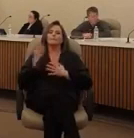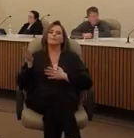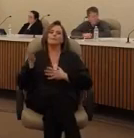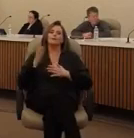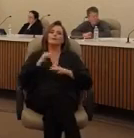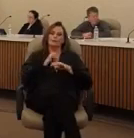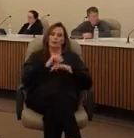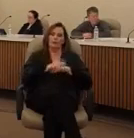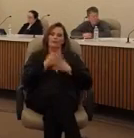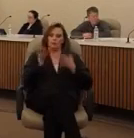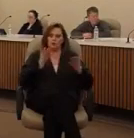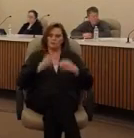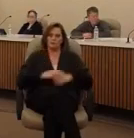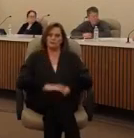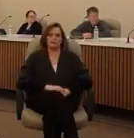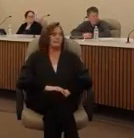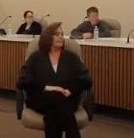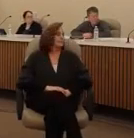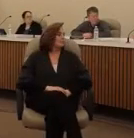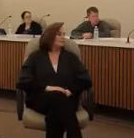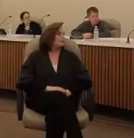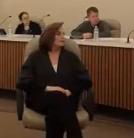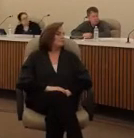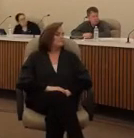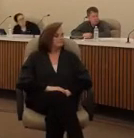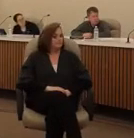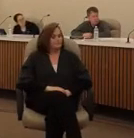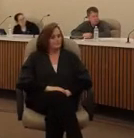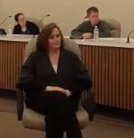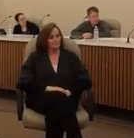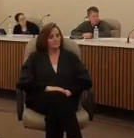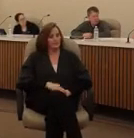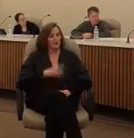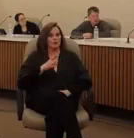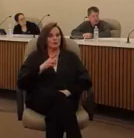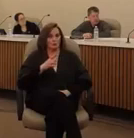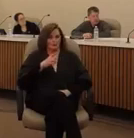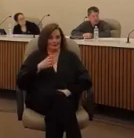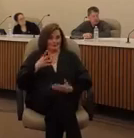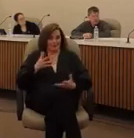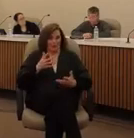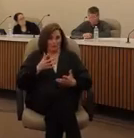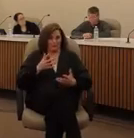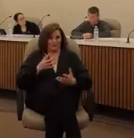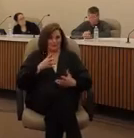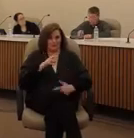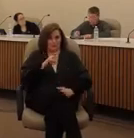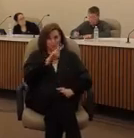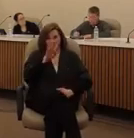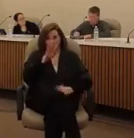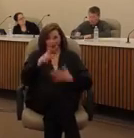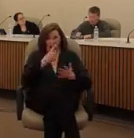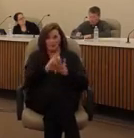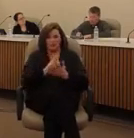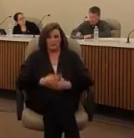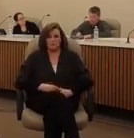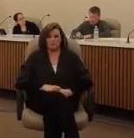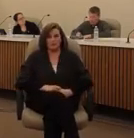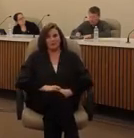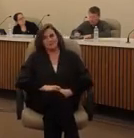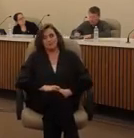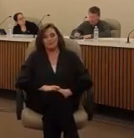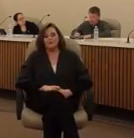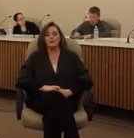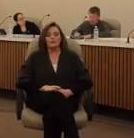too. Right. Yeah. So They want to do, she said they want to do 24 Well, hours, they would prefer, but willing to until shorten. 2 a.m. my thought is,